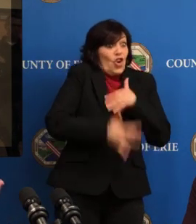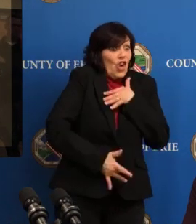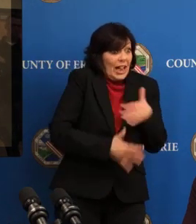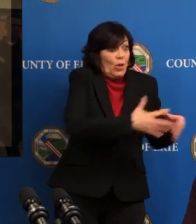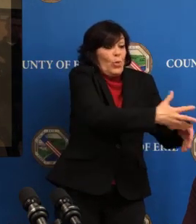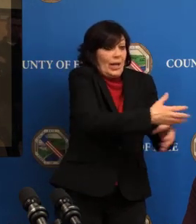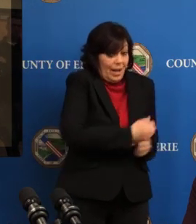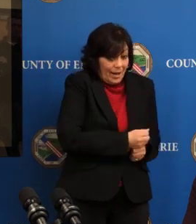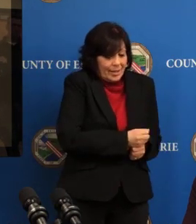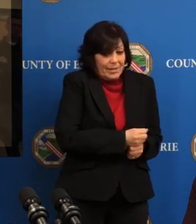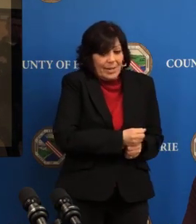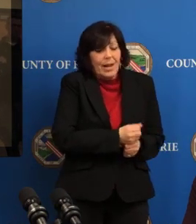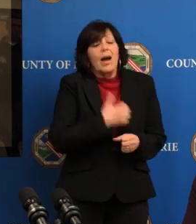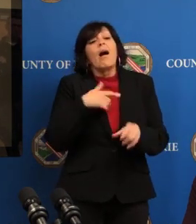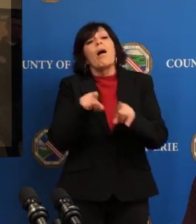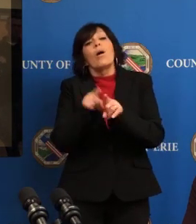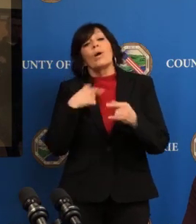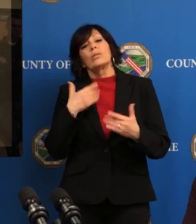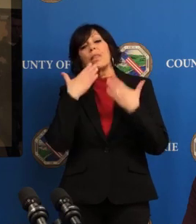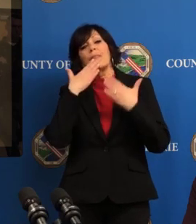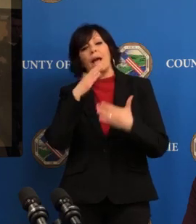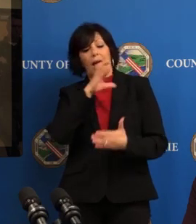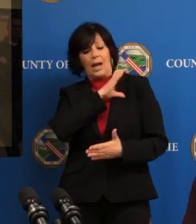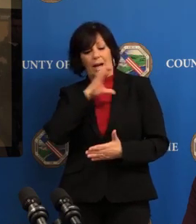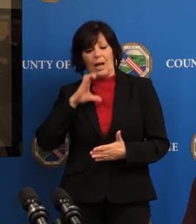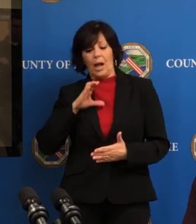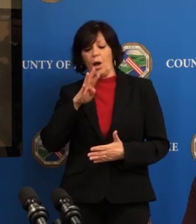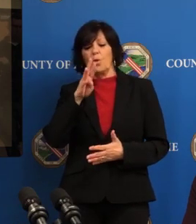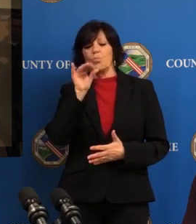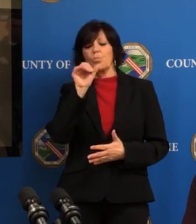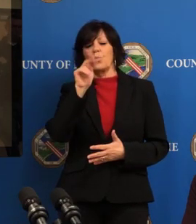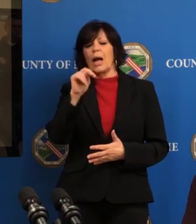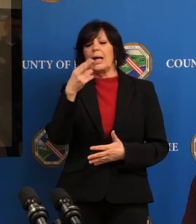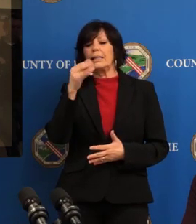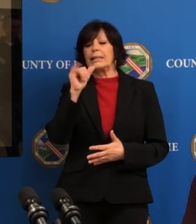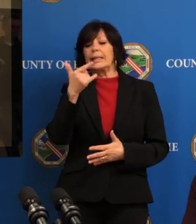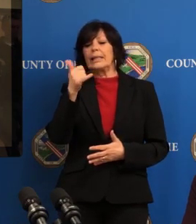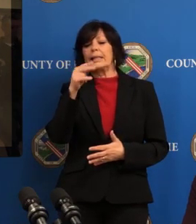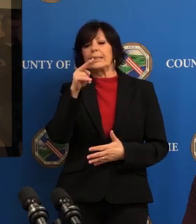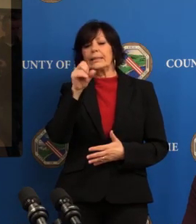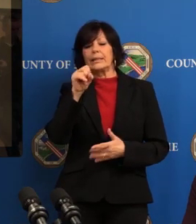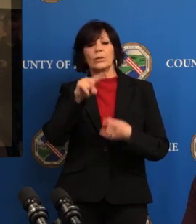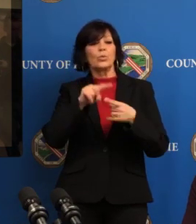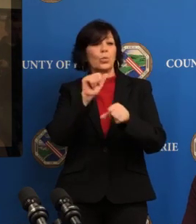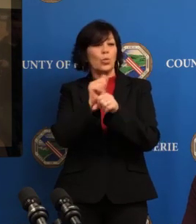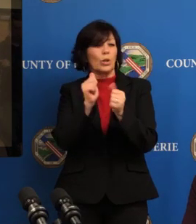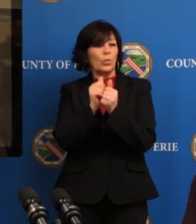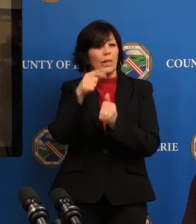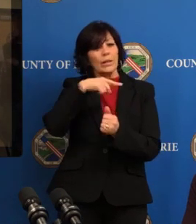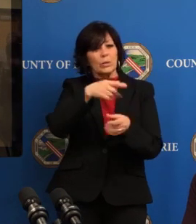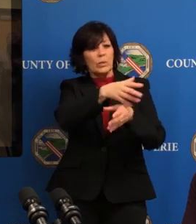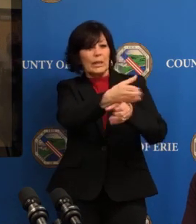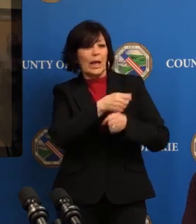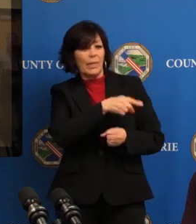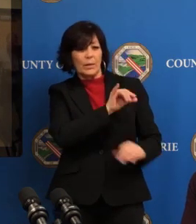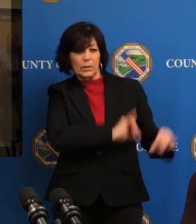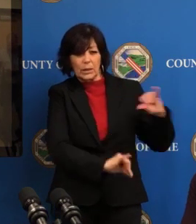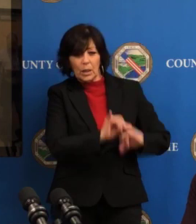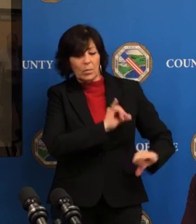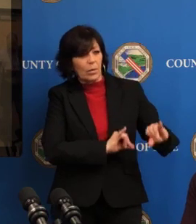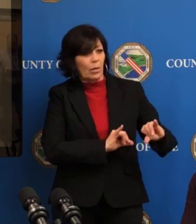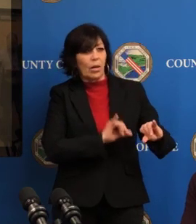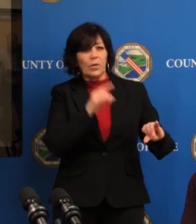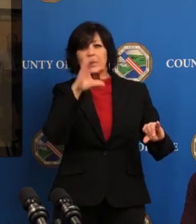than we thought. And I also want to thank Congressman Brian Higgins, who worked with us to get these additional reagents from the federal resources